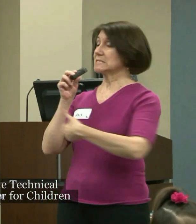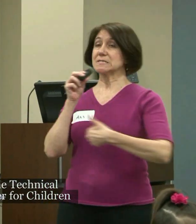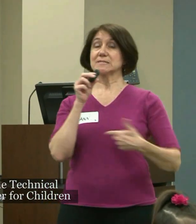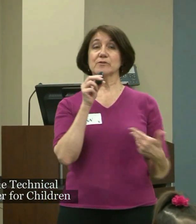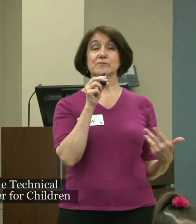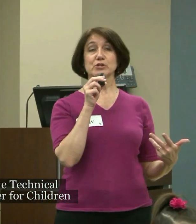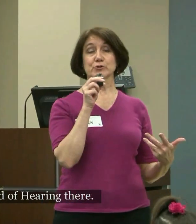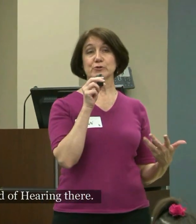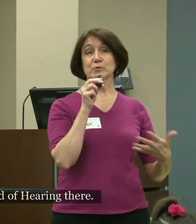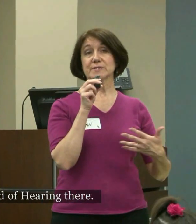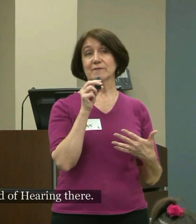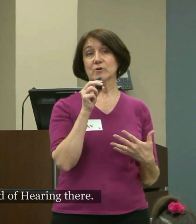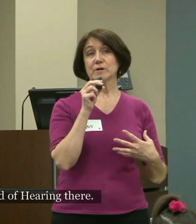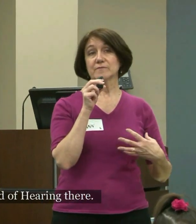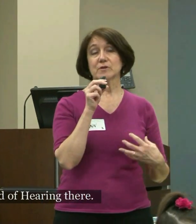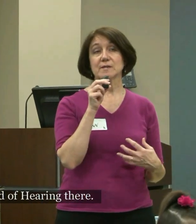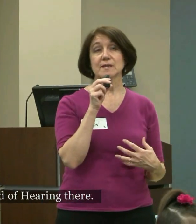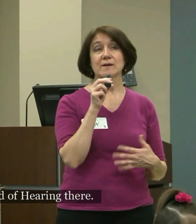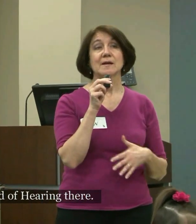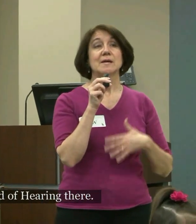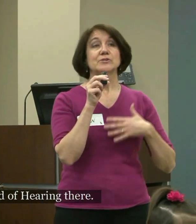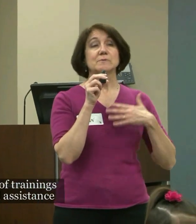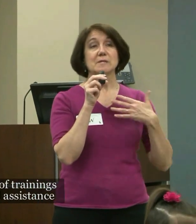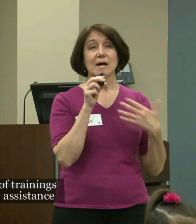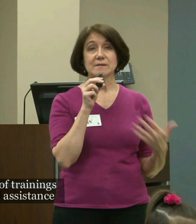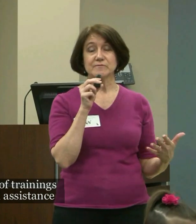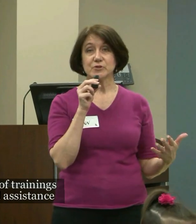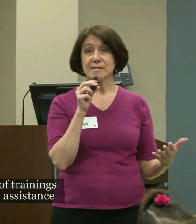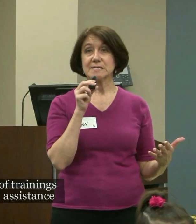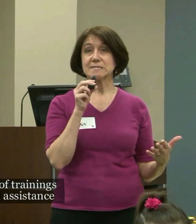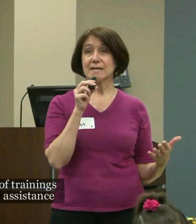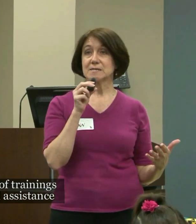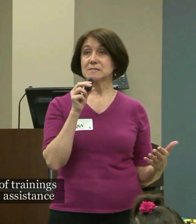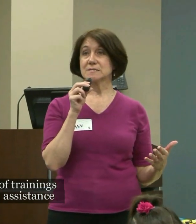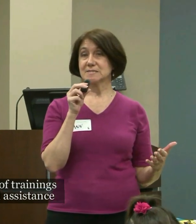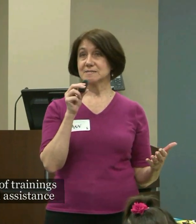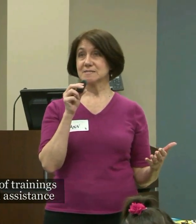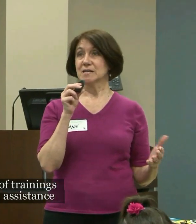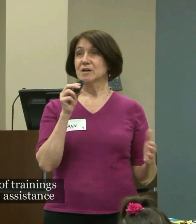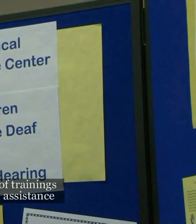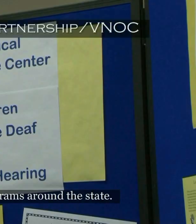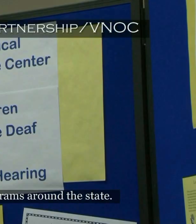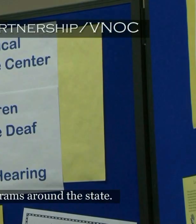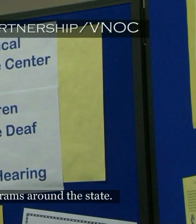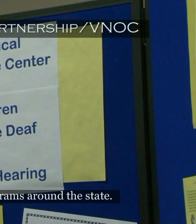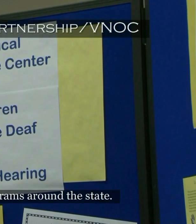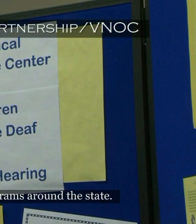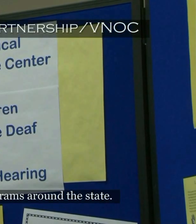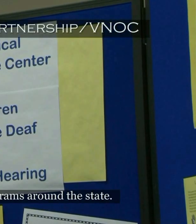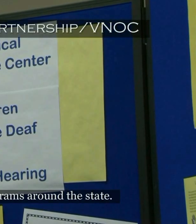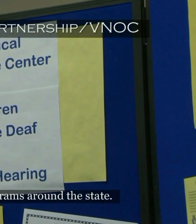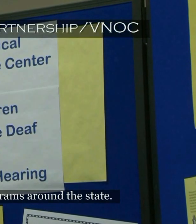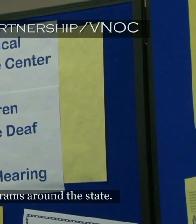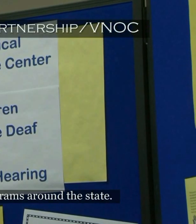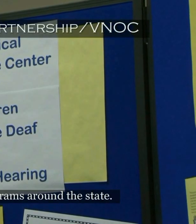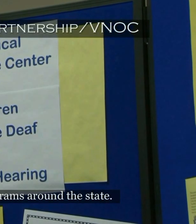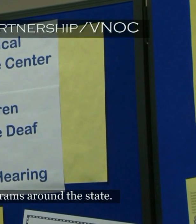Assistance Center for Children and Your Deaf. We are here in a lot of training and technical assistance. We for conditions, programs, and students.